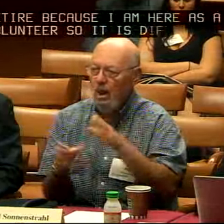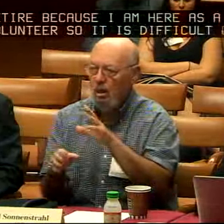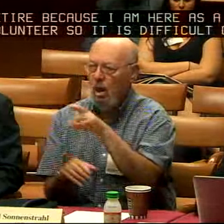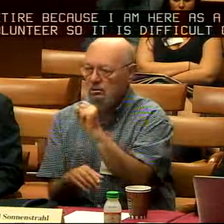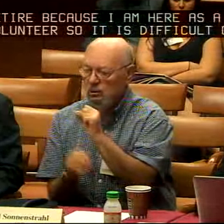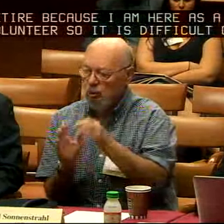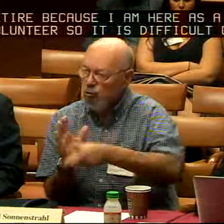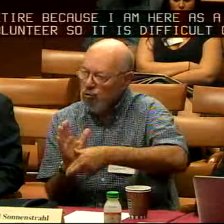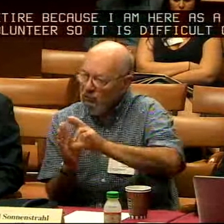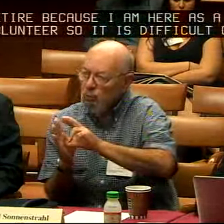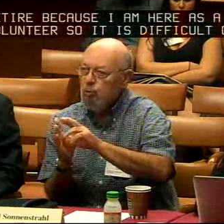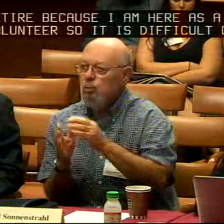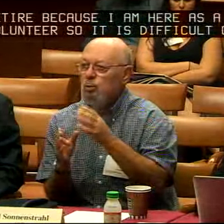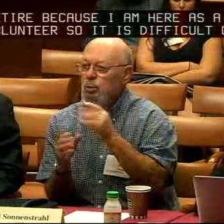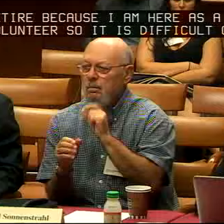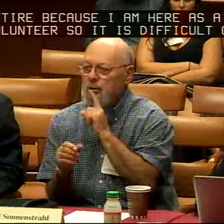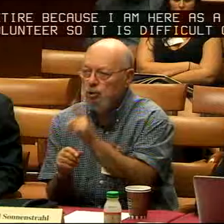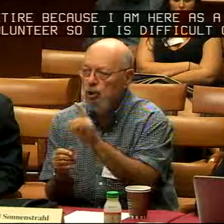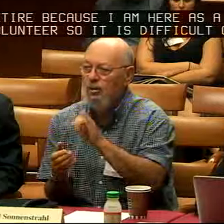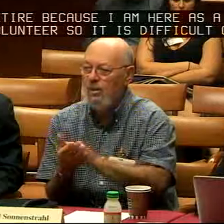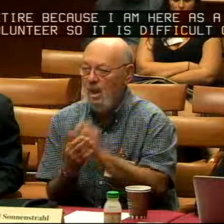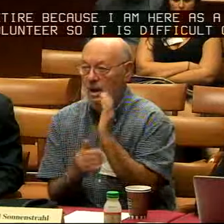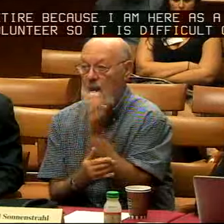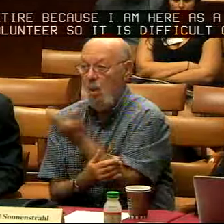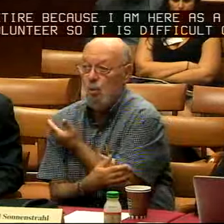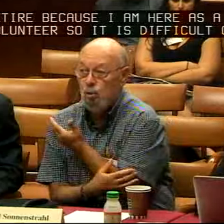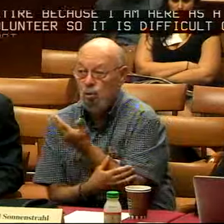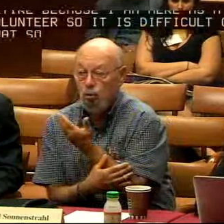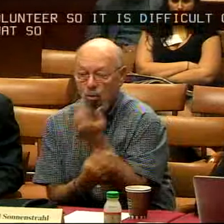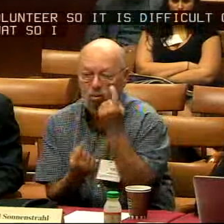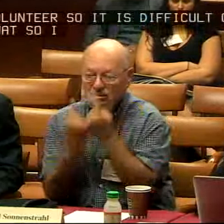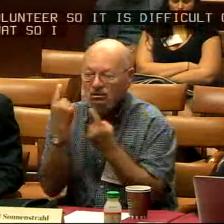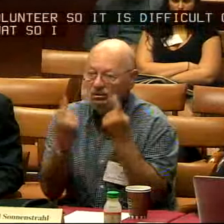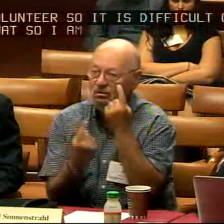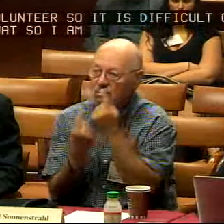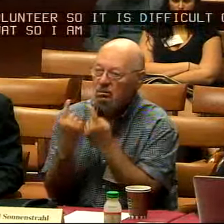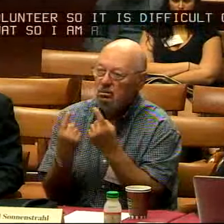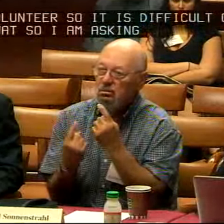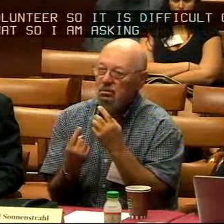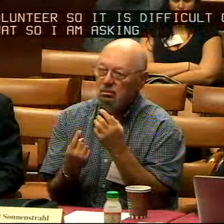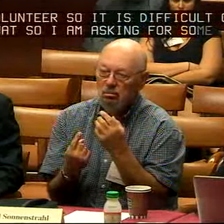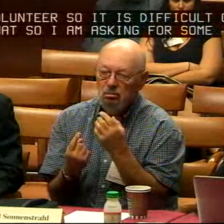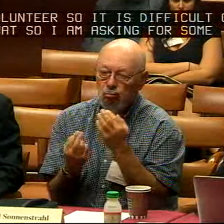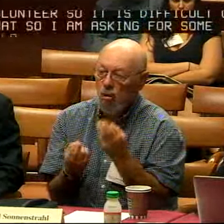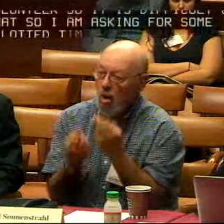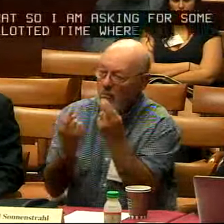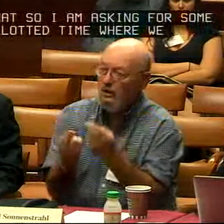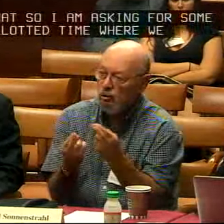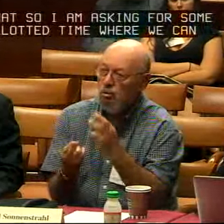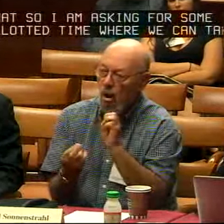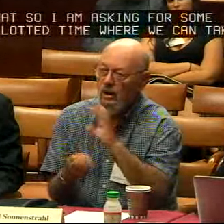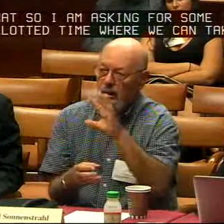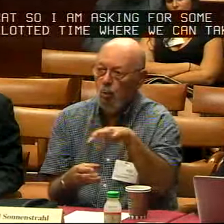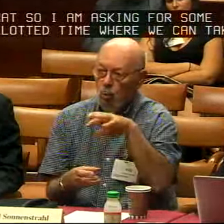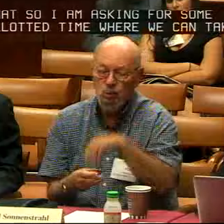some allotted time where we could take a look at the comments that are there and make sure that we have a moment to